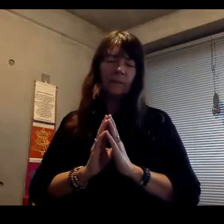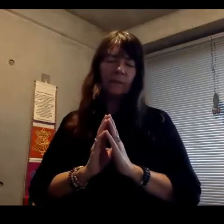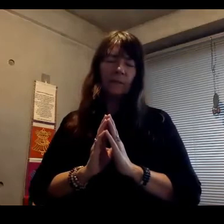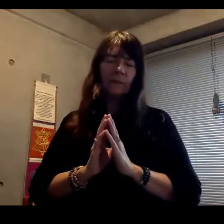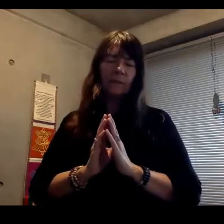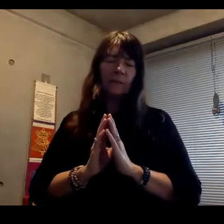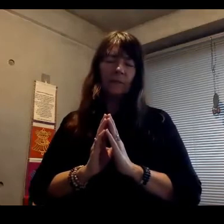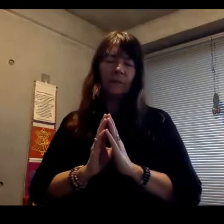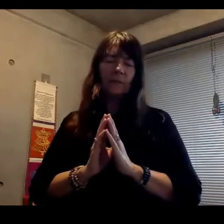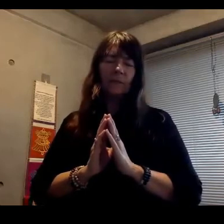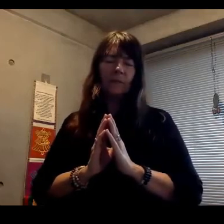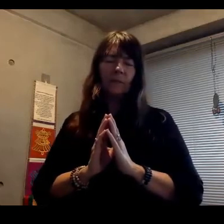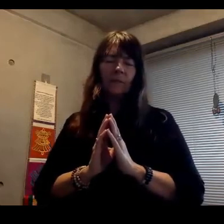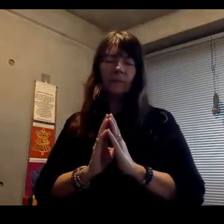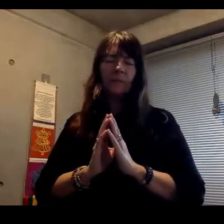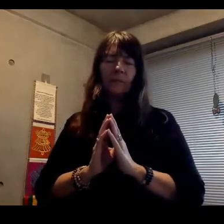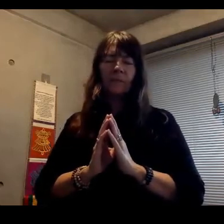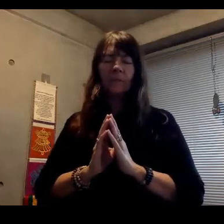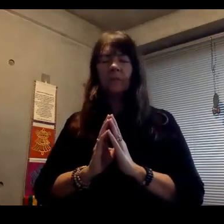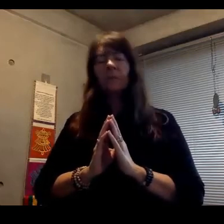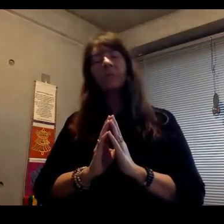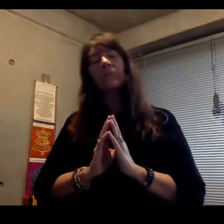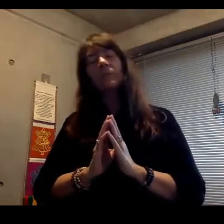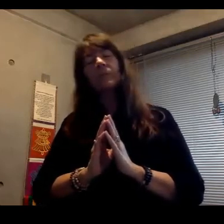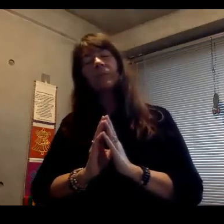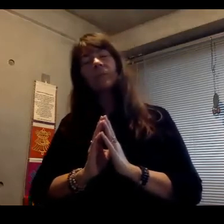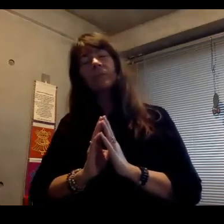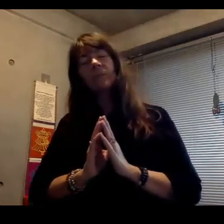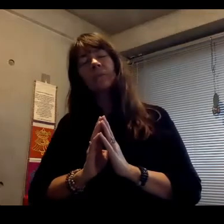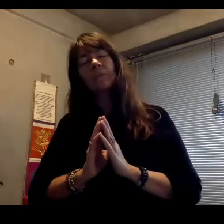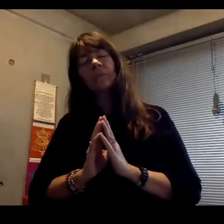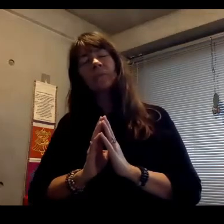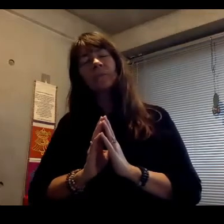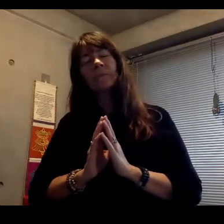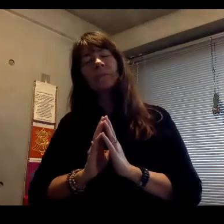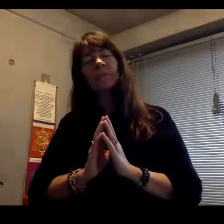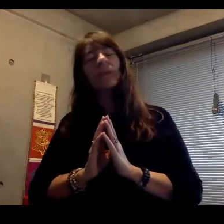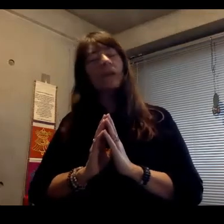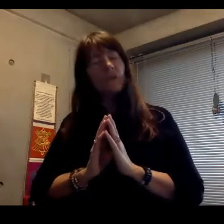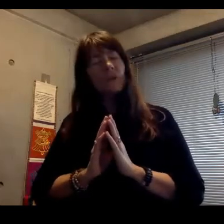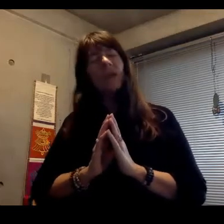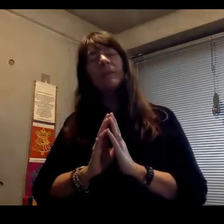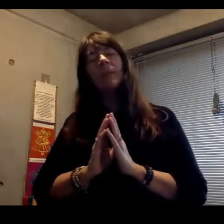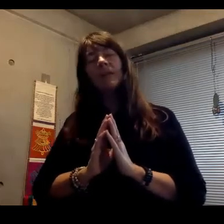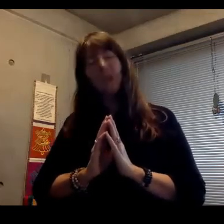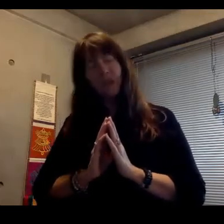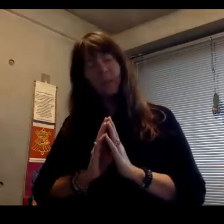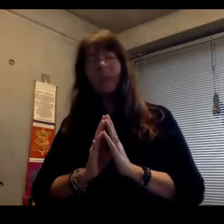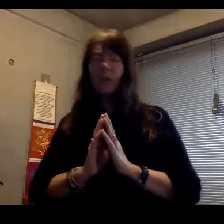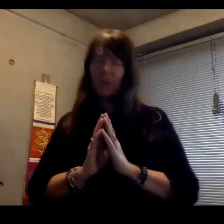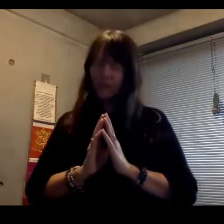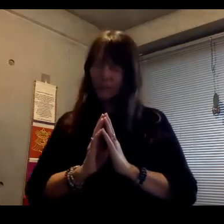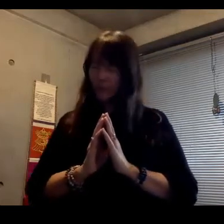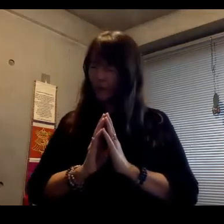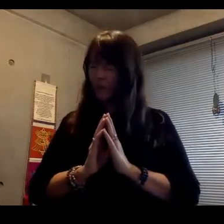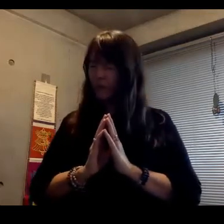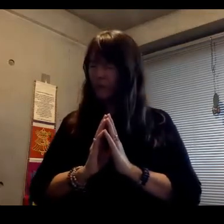I don't think I've consciously had one, so I can't make an opinion on it. But It might not be